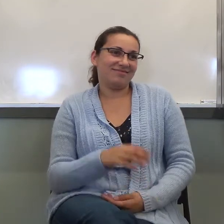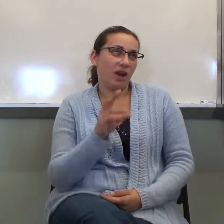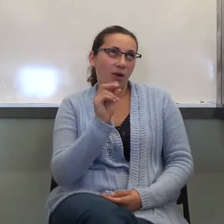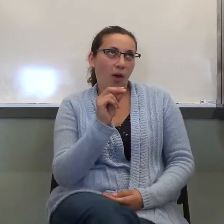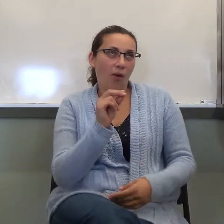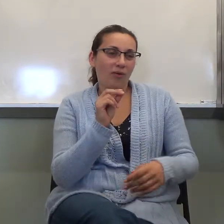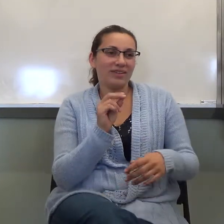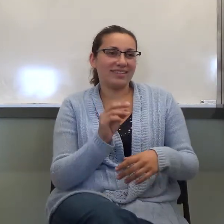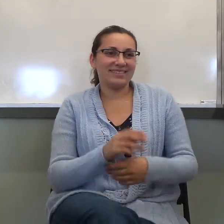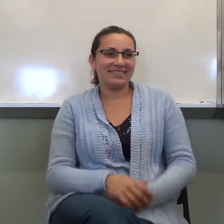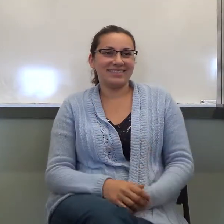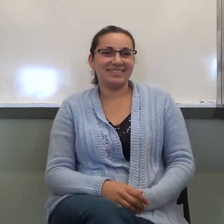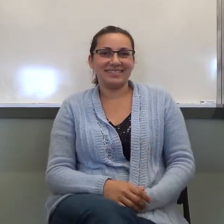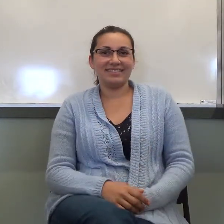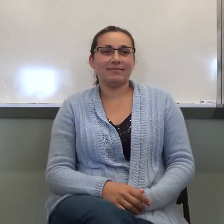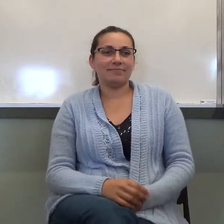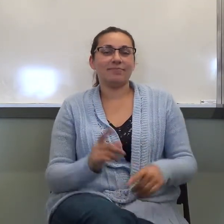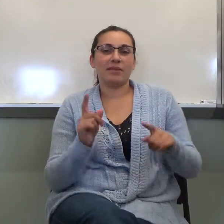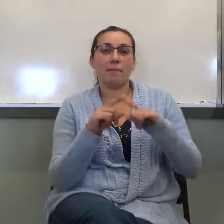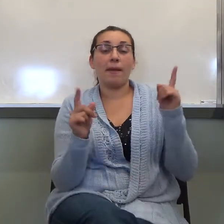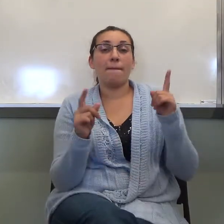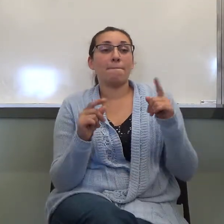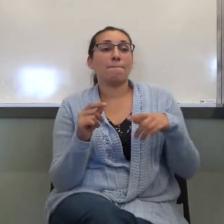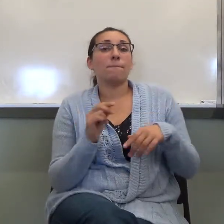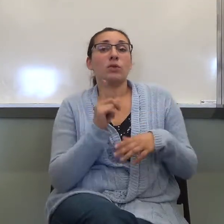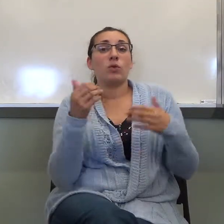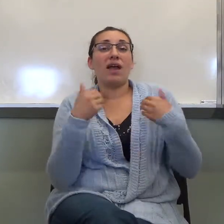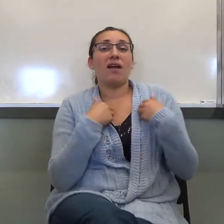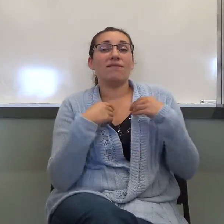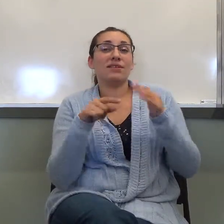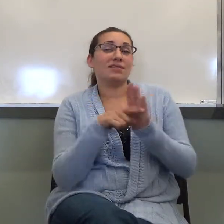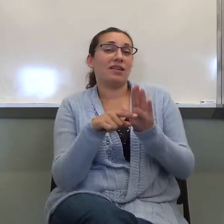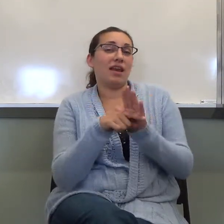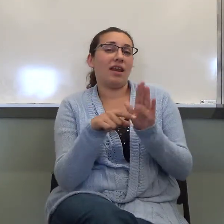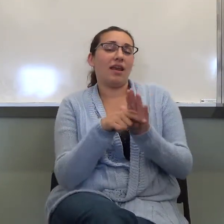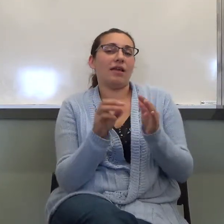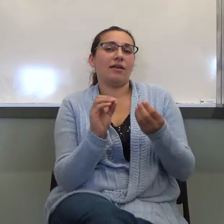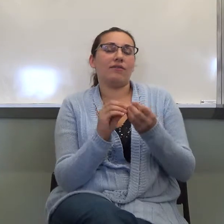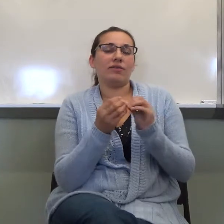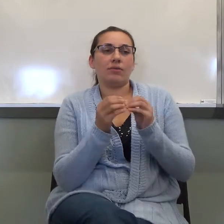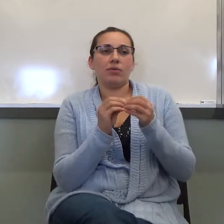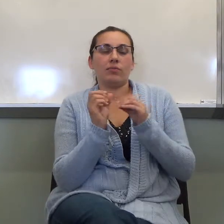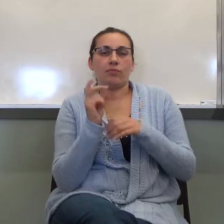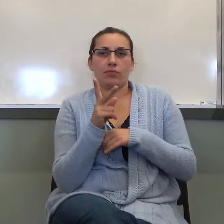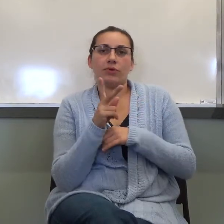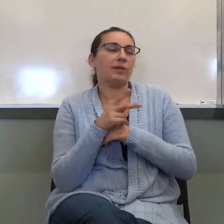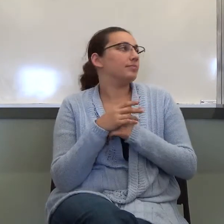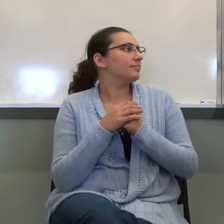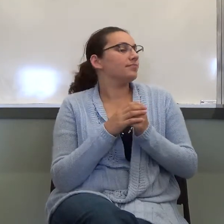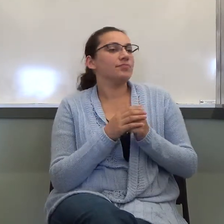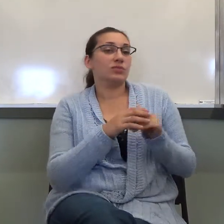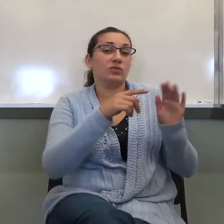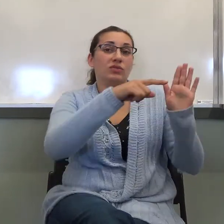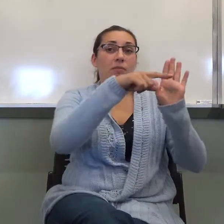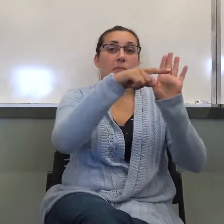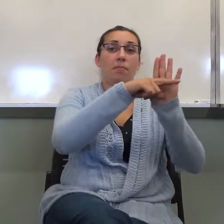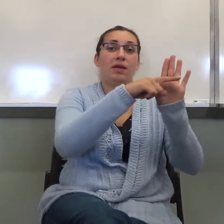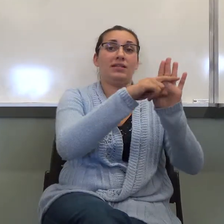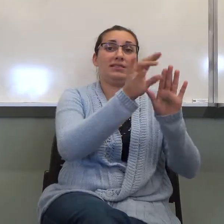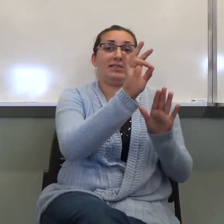Okay. But let's suppose you get a negative number. Suppose we take out, let's go from a minus 7, and we want to add to